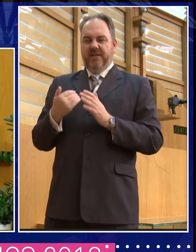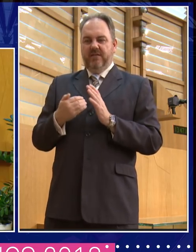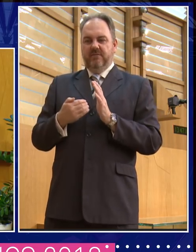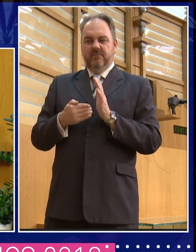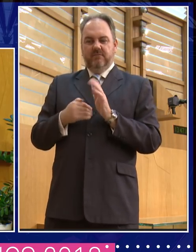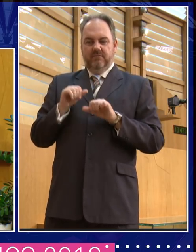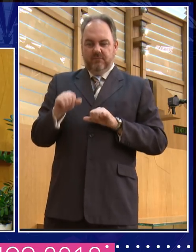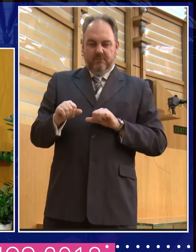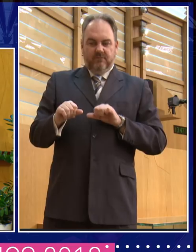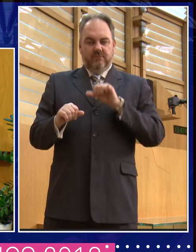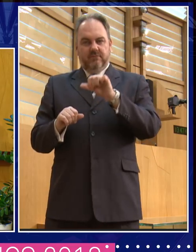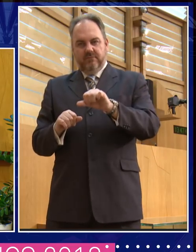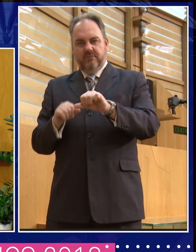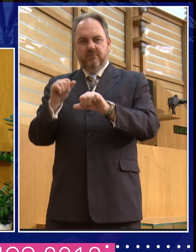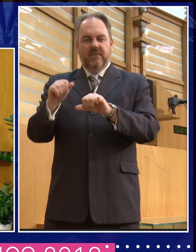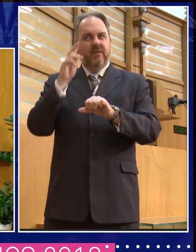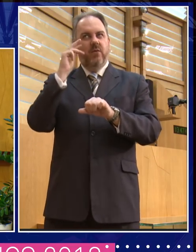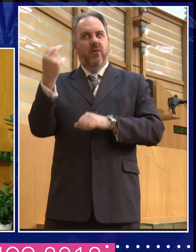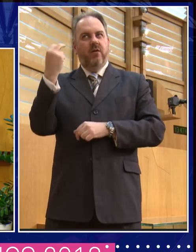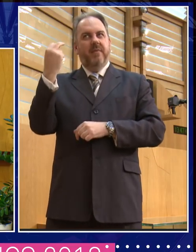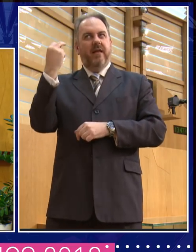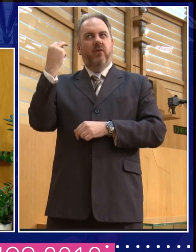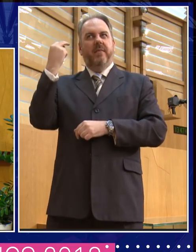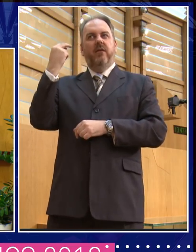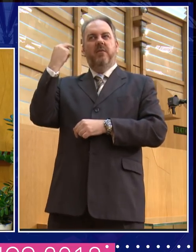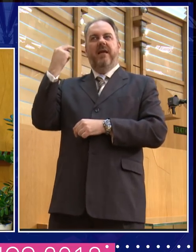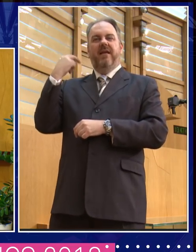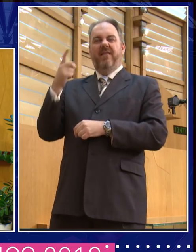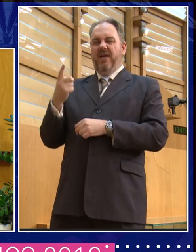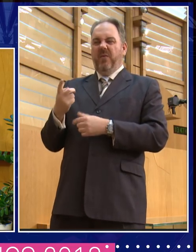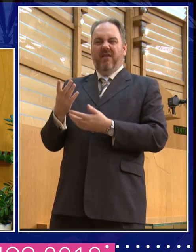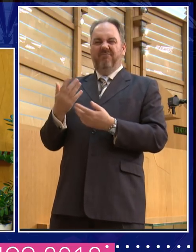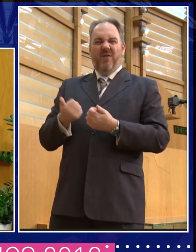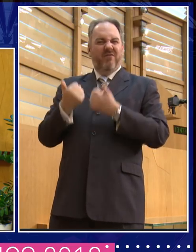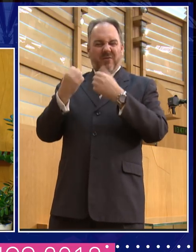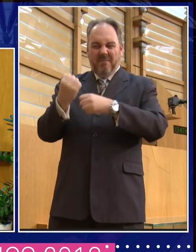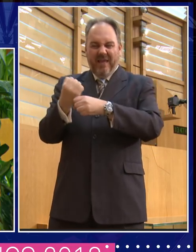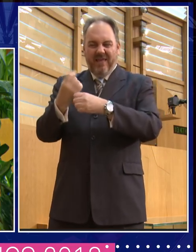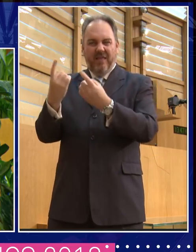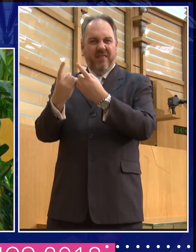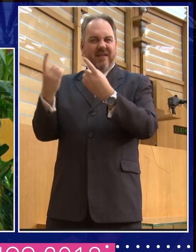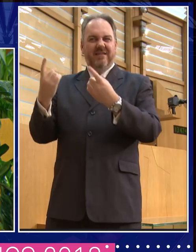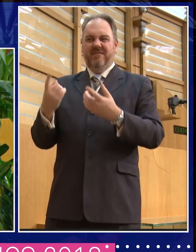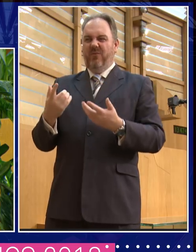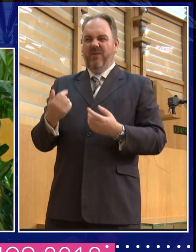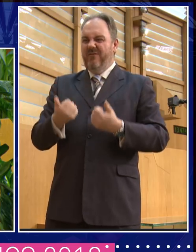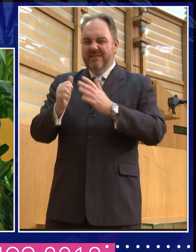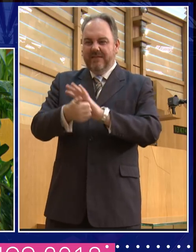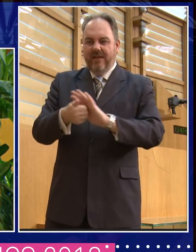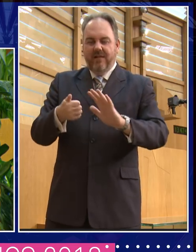that if you went back a very long time, people weren't so good at doing things as we were. And to discover that two and a half thousand years ago, you know,